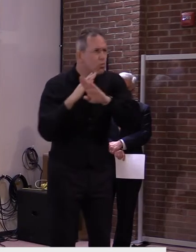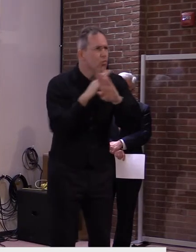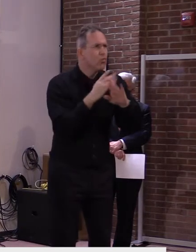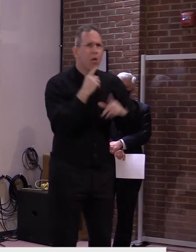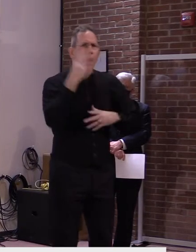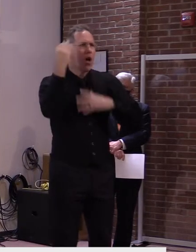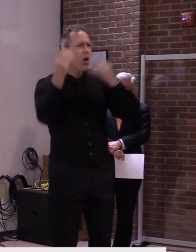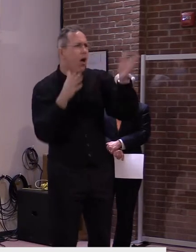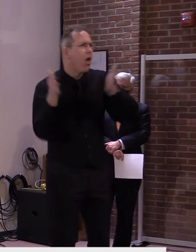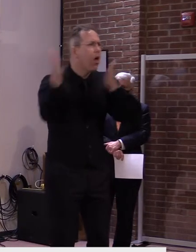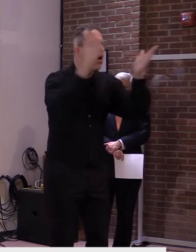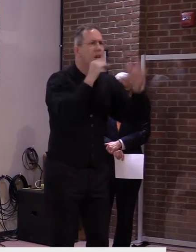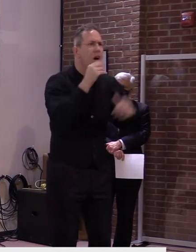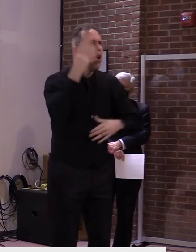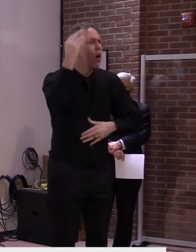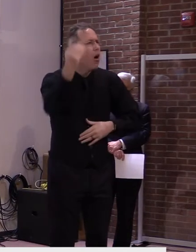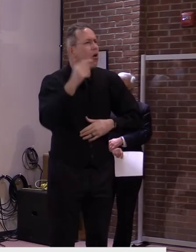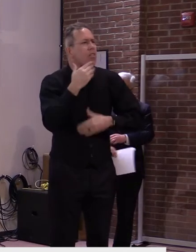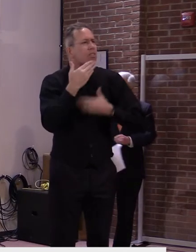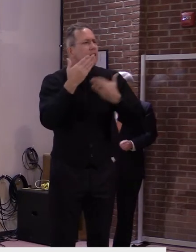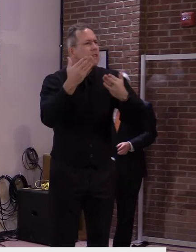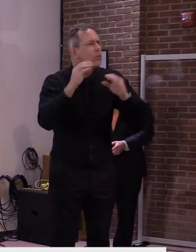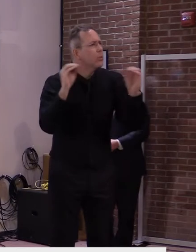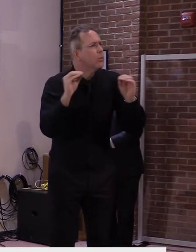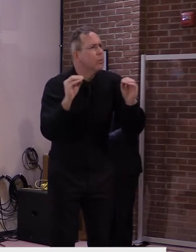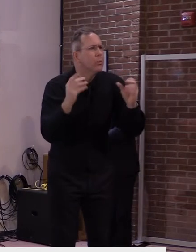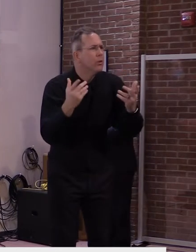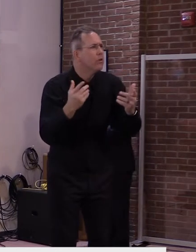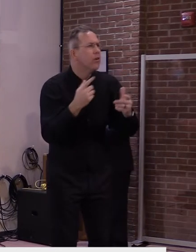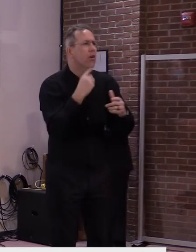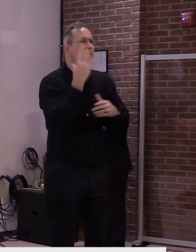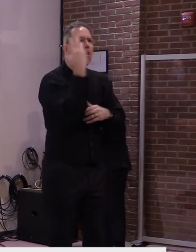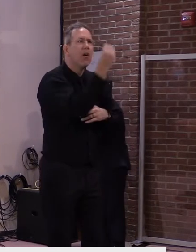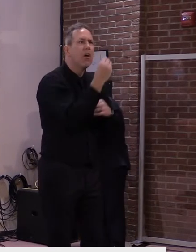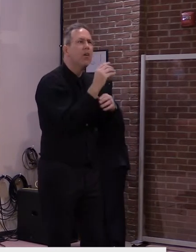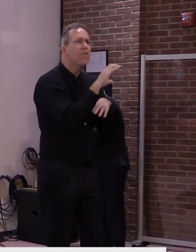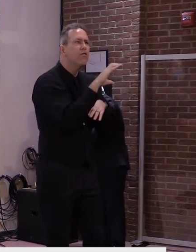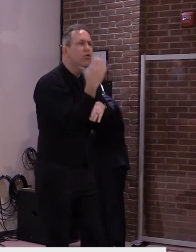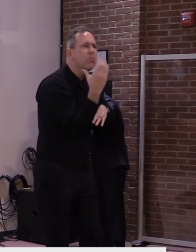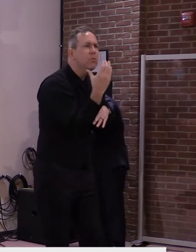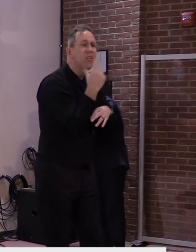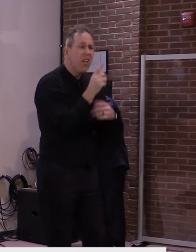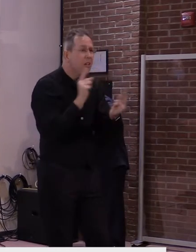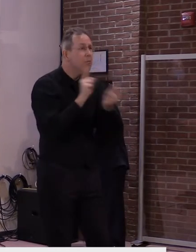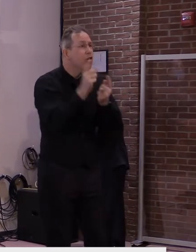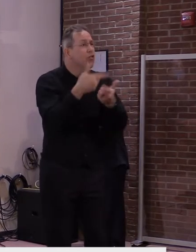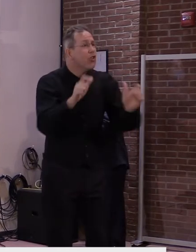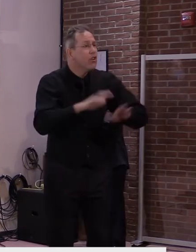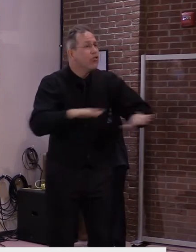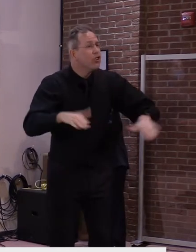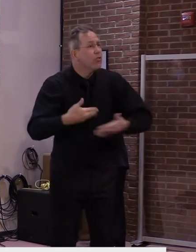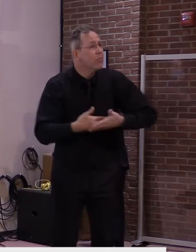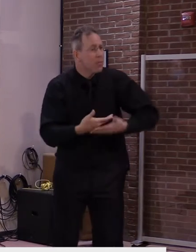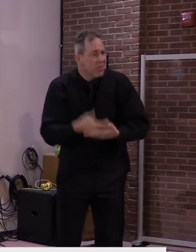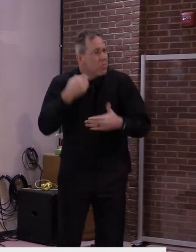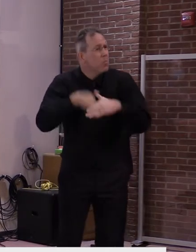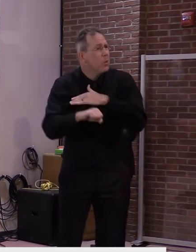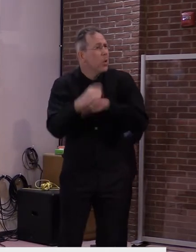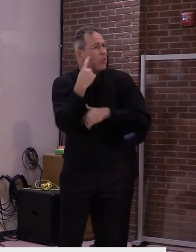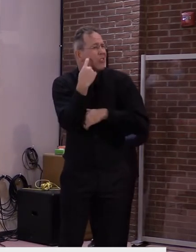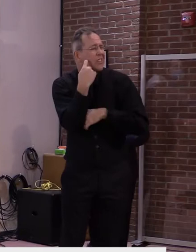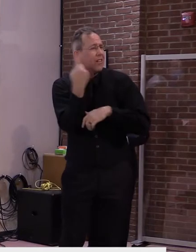her great-grandchild, who was born this past year. When she got her vaccine yesterday, she told Digger, and I